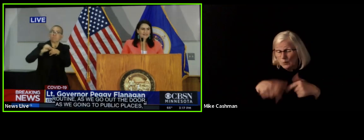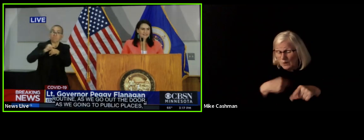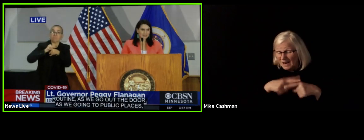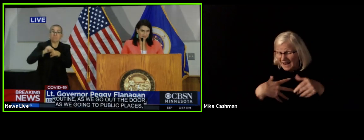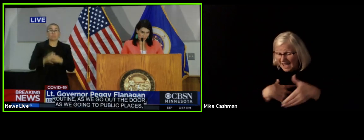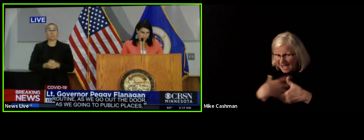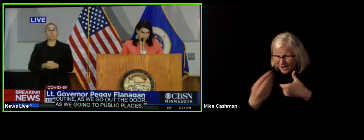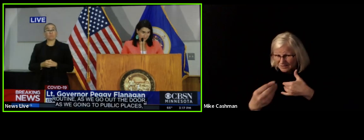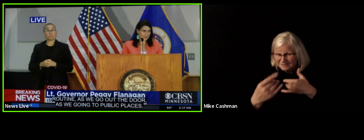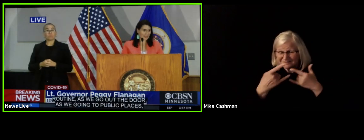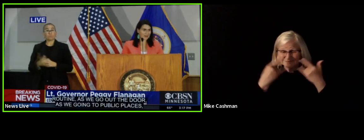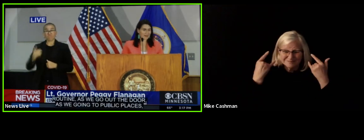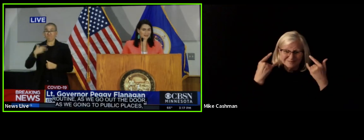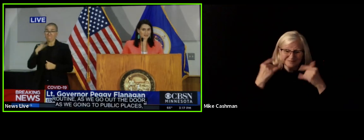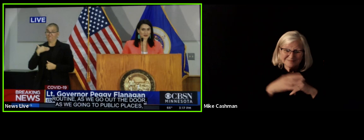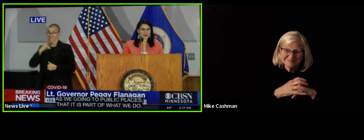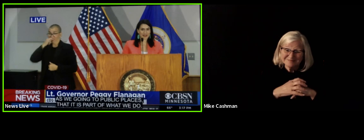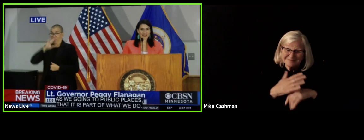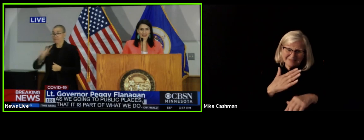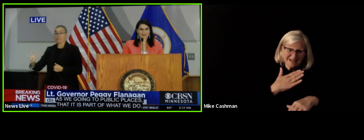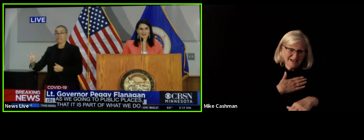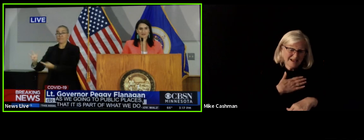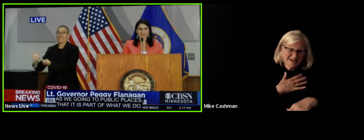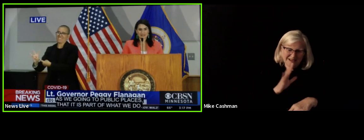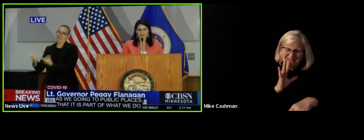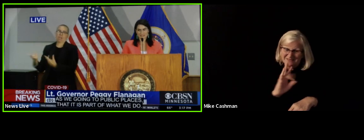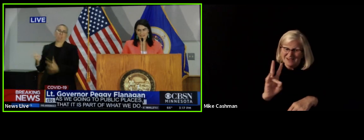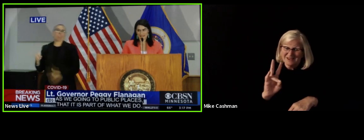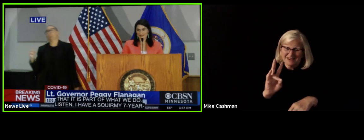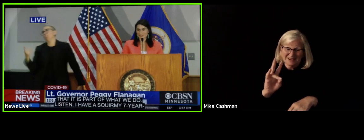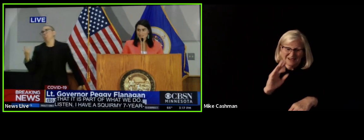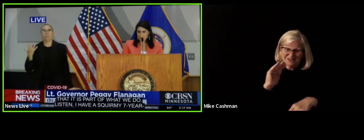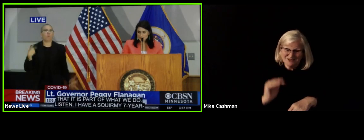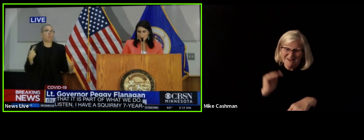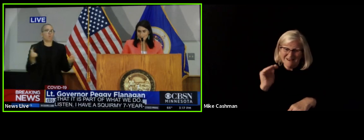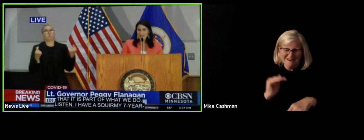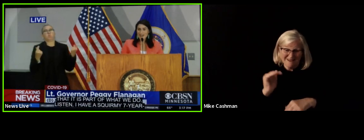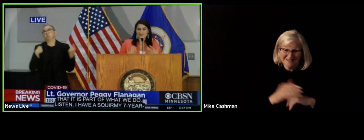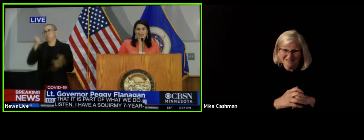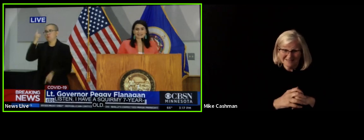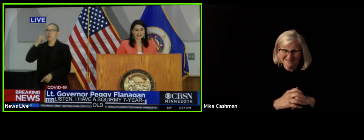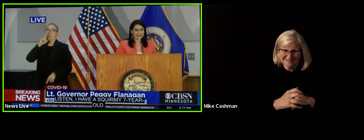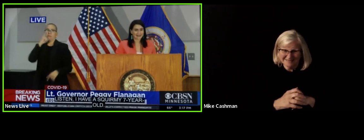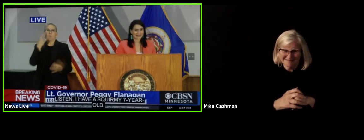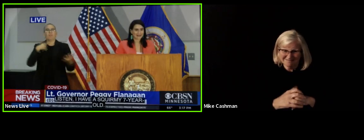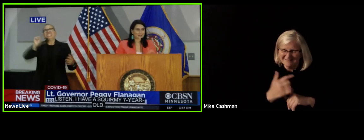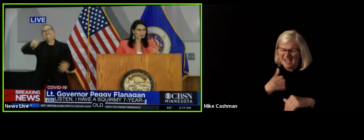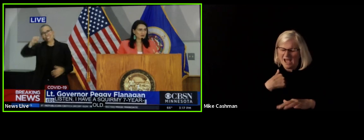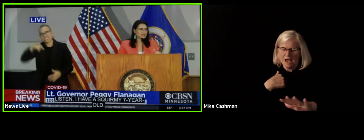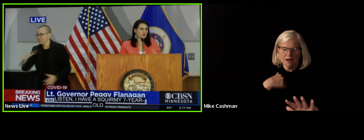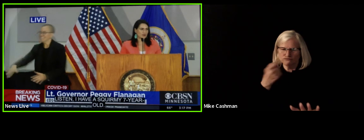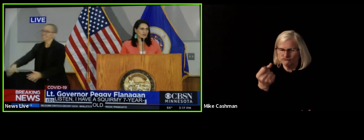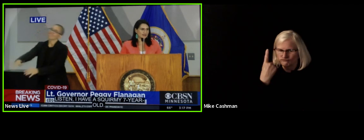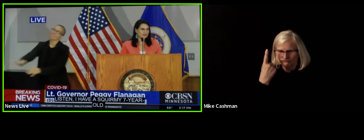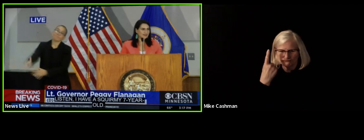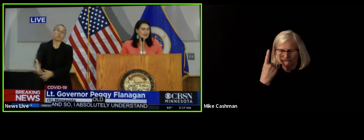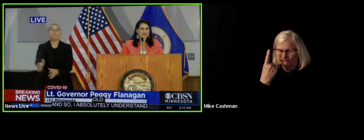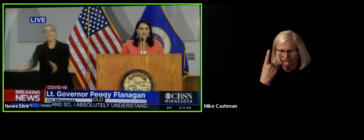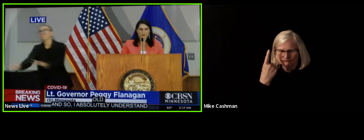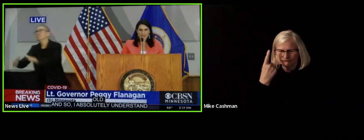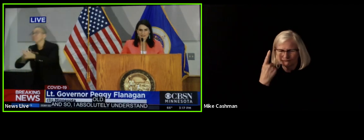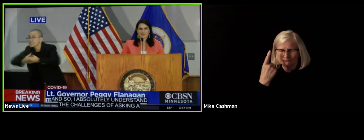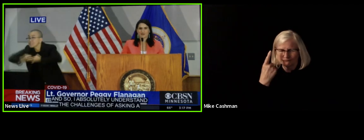squirmy 7-year-old. And so I absolutely understand the challenges of asking a little one to wear a mask.